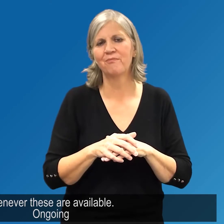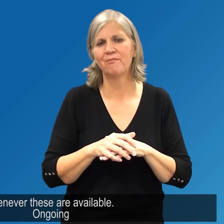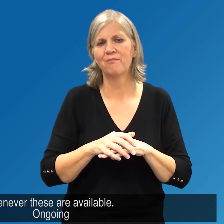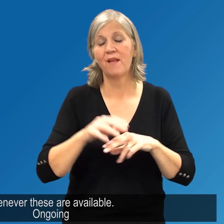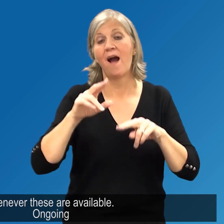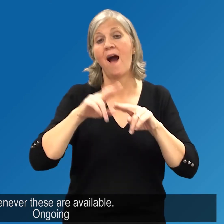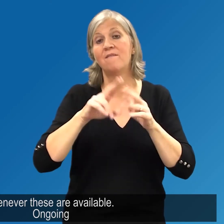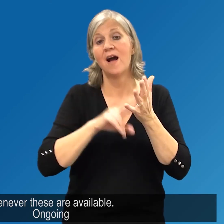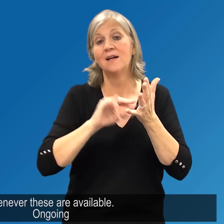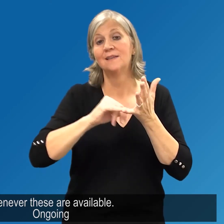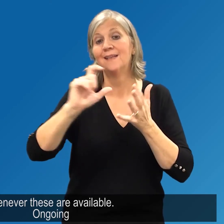Ongoing.